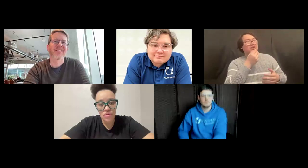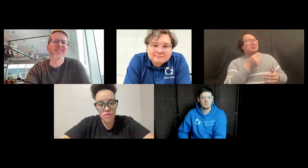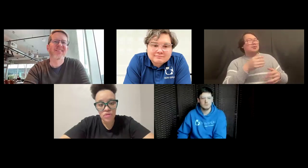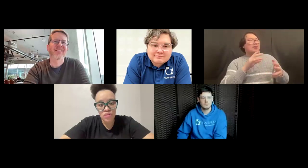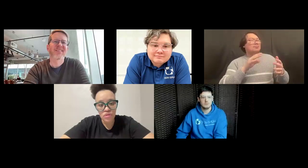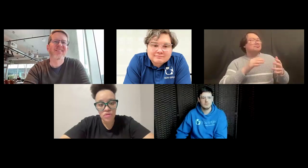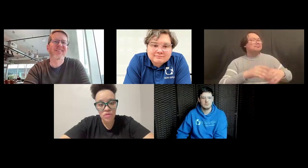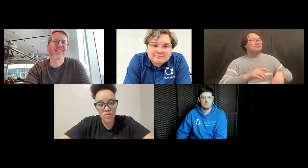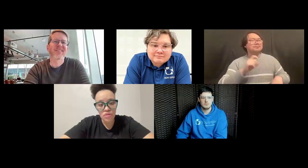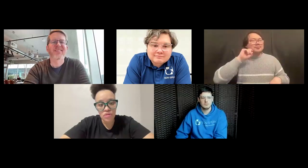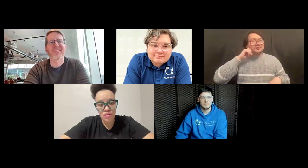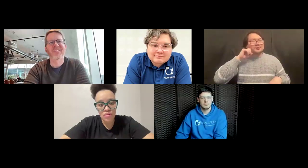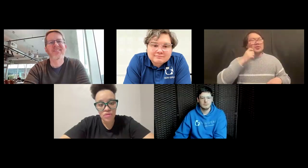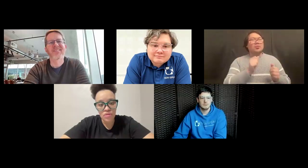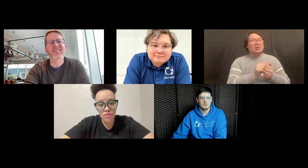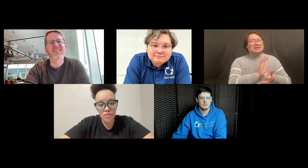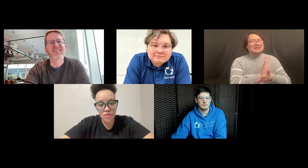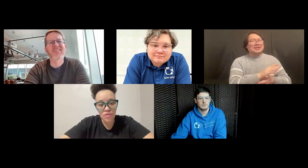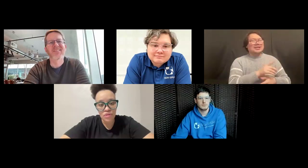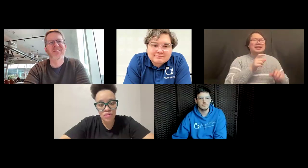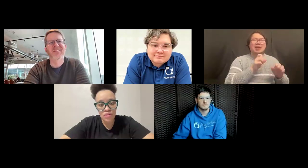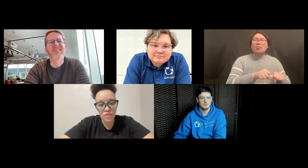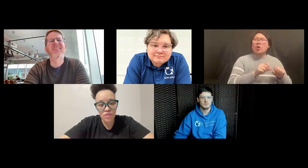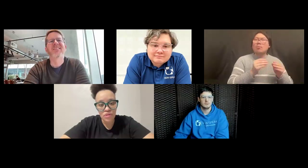saying like, okay, what could this mean? You're eating an apple,